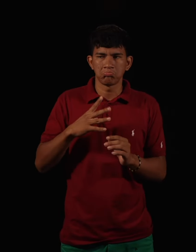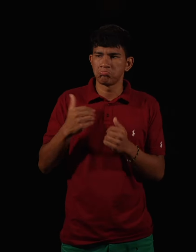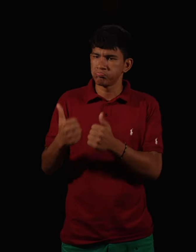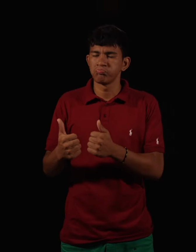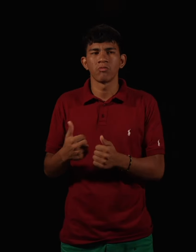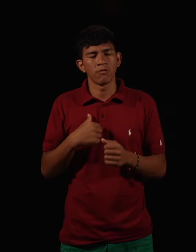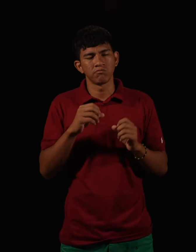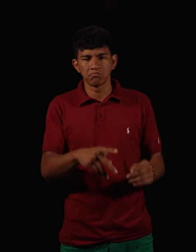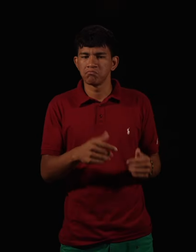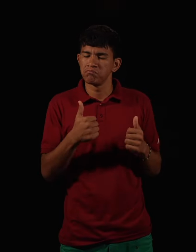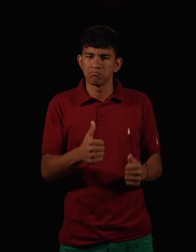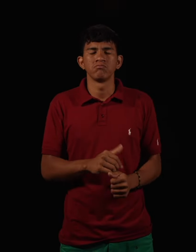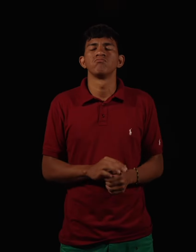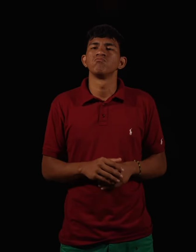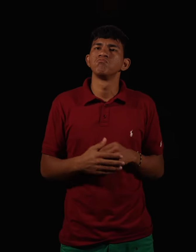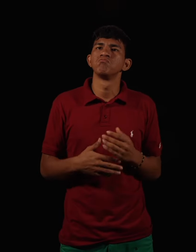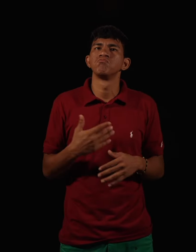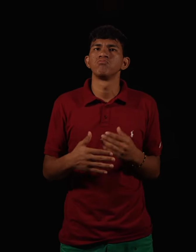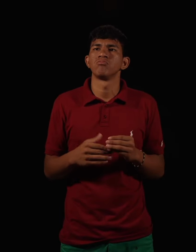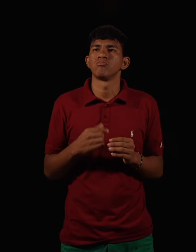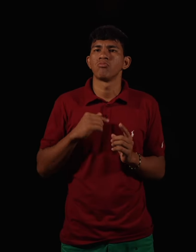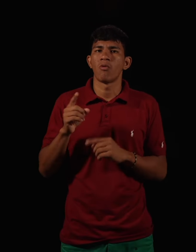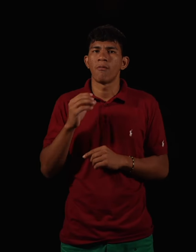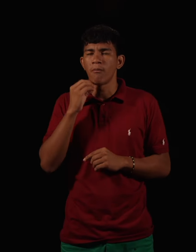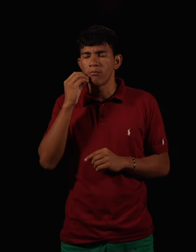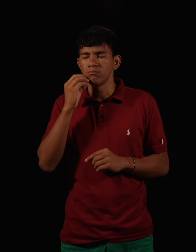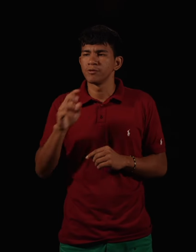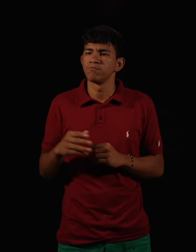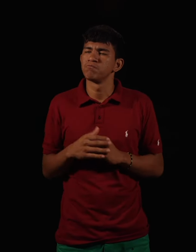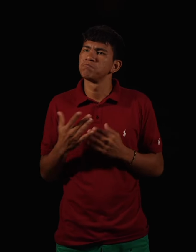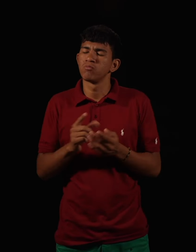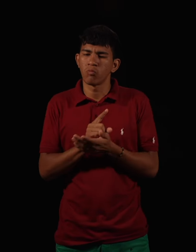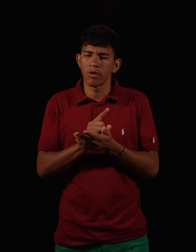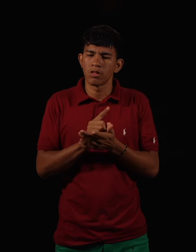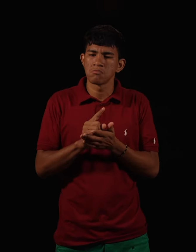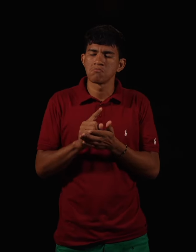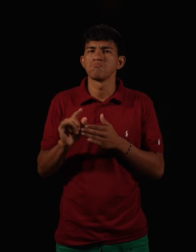I said that I wanted to become a Christian, but I still wasn't ready. Nathaniel was patient and waited for that.